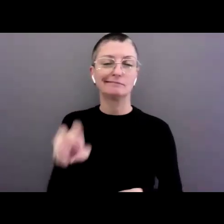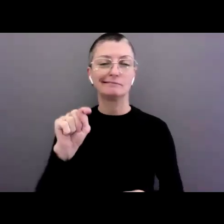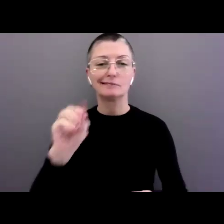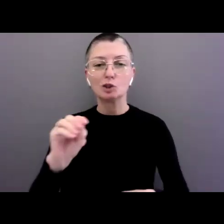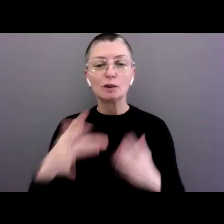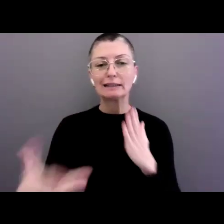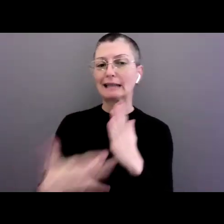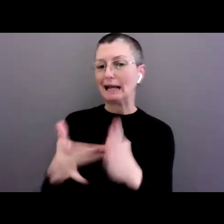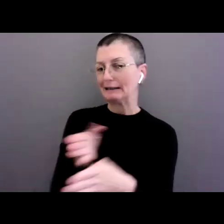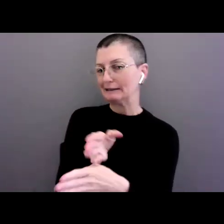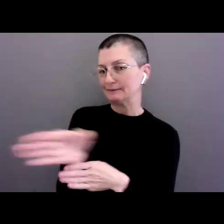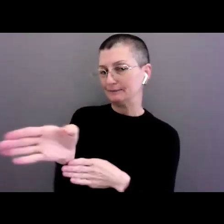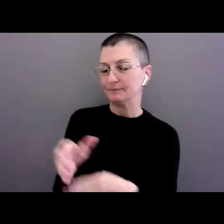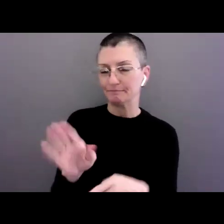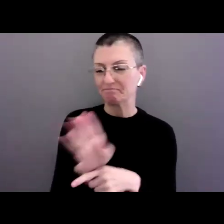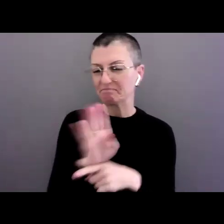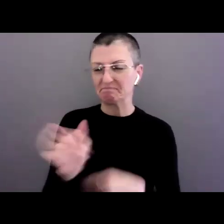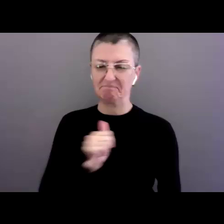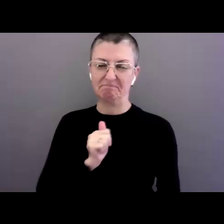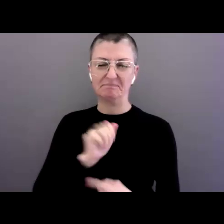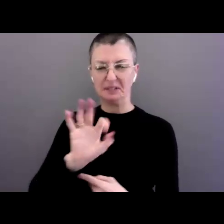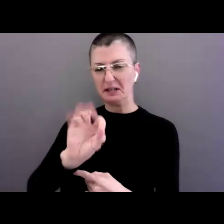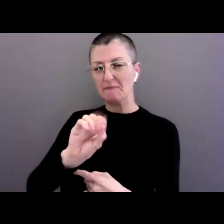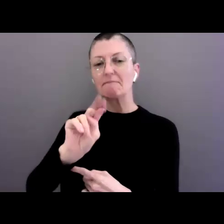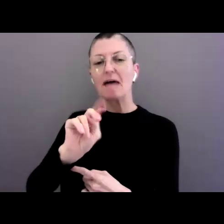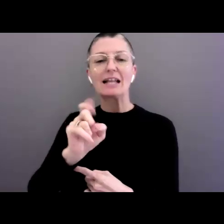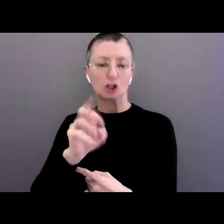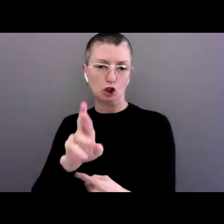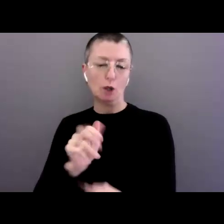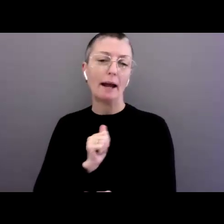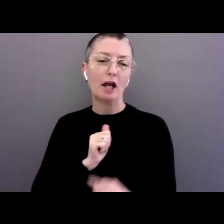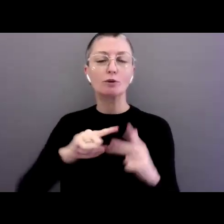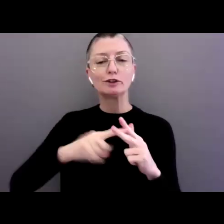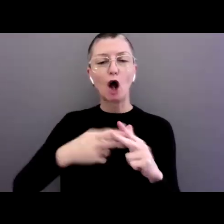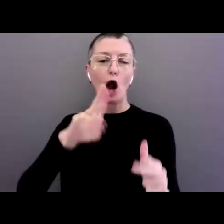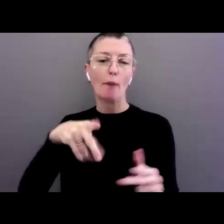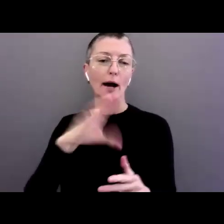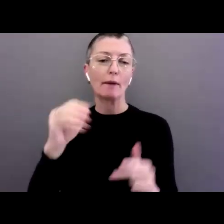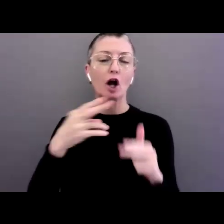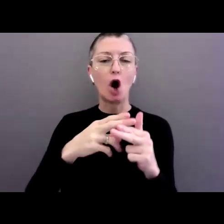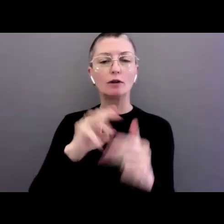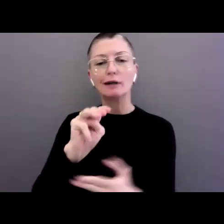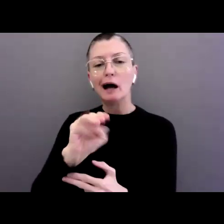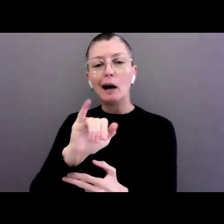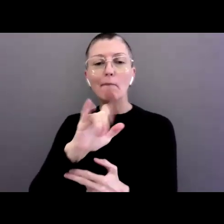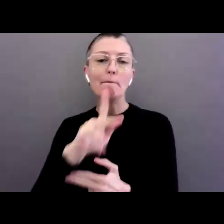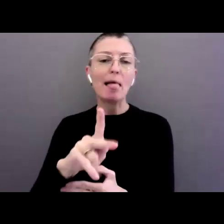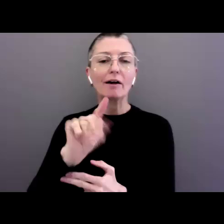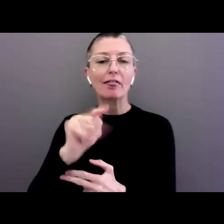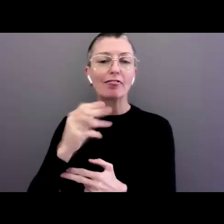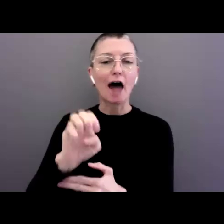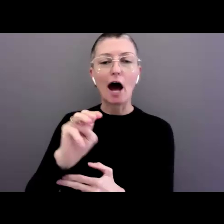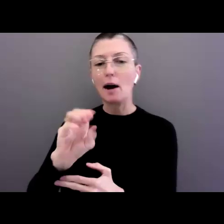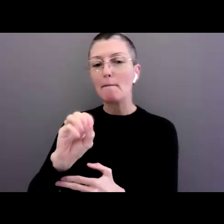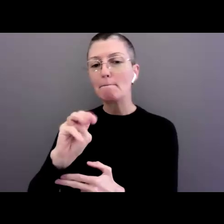tech industry myself as a founder. So I had my own startup company called Milk the Moment. And